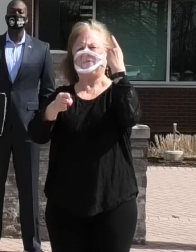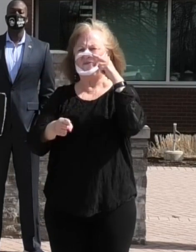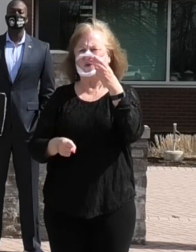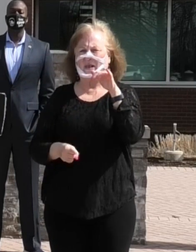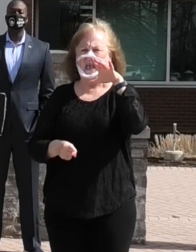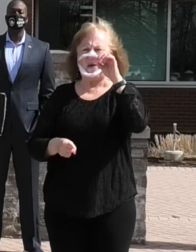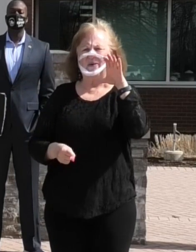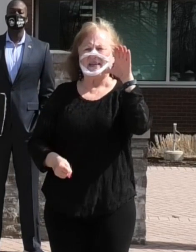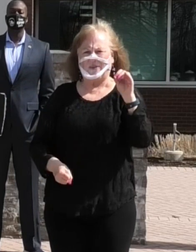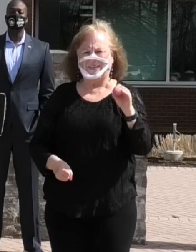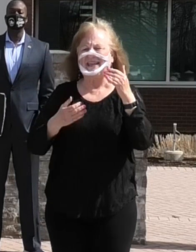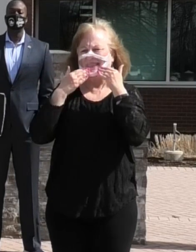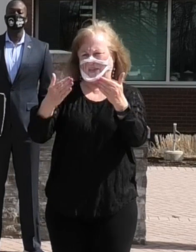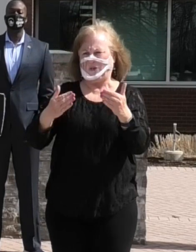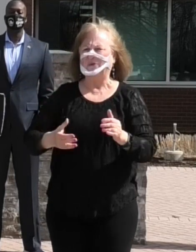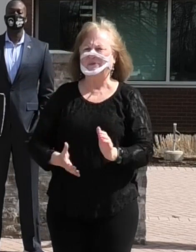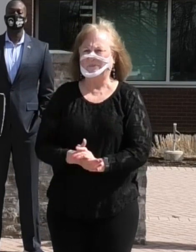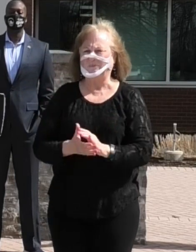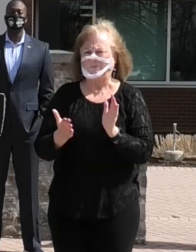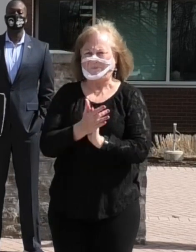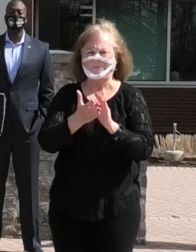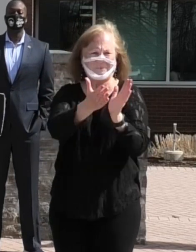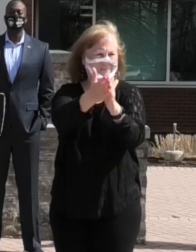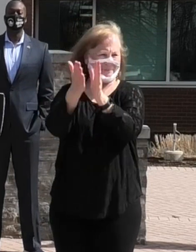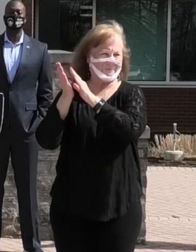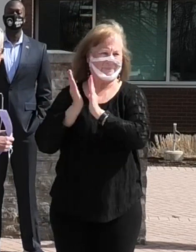Howard County. Thank you.